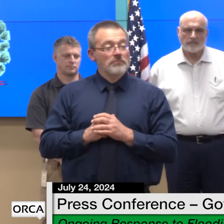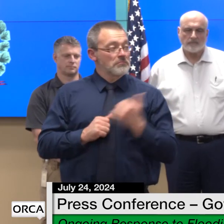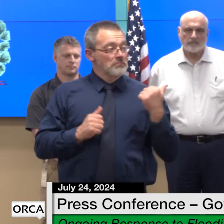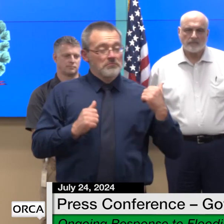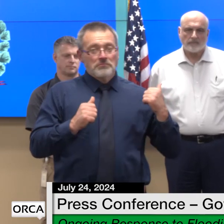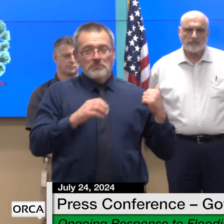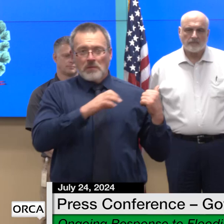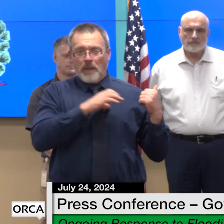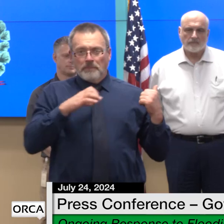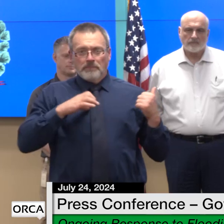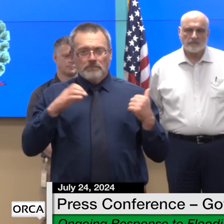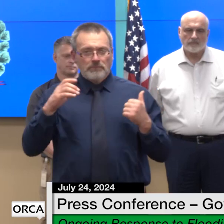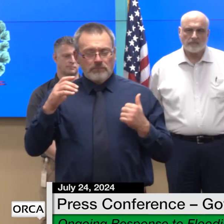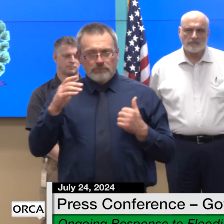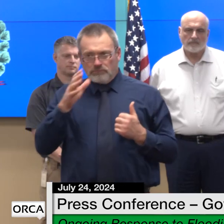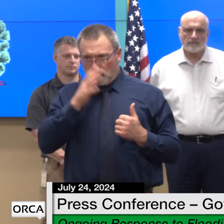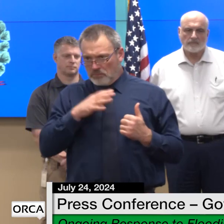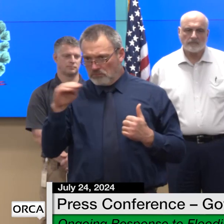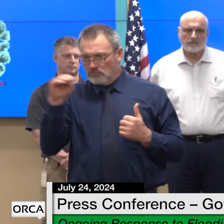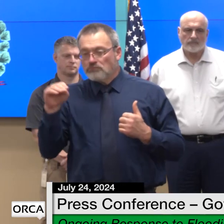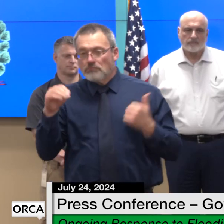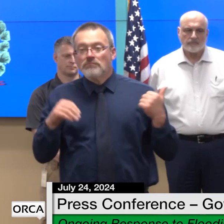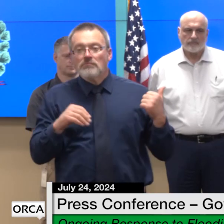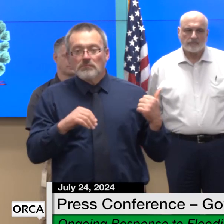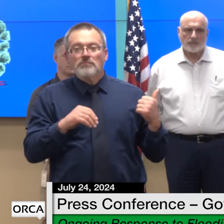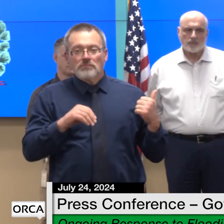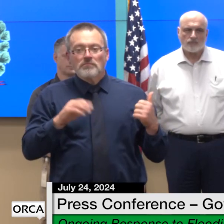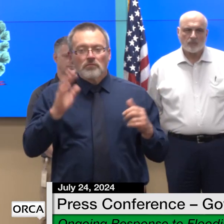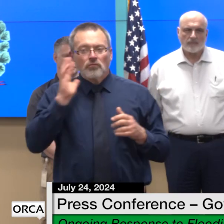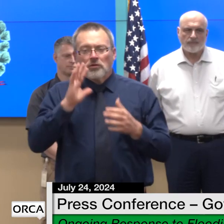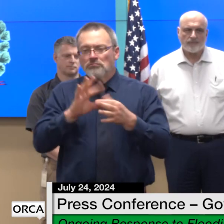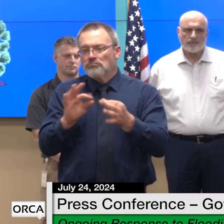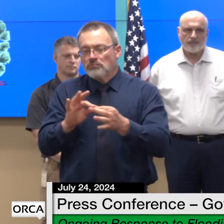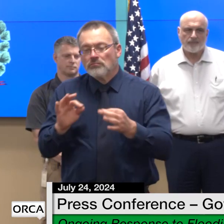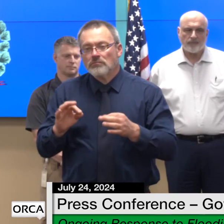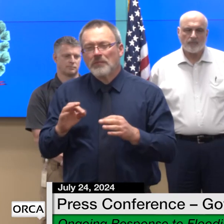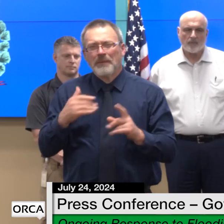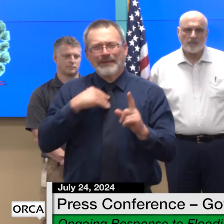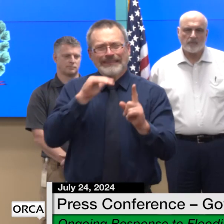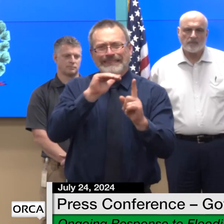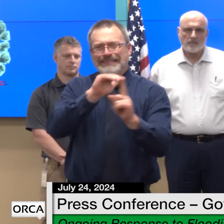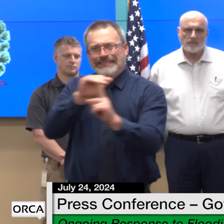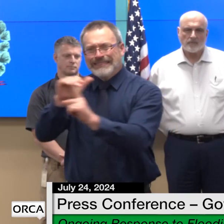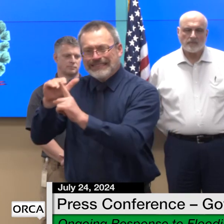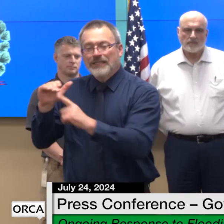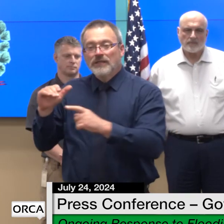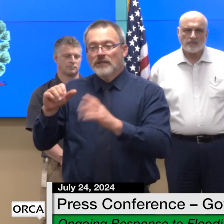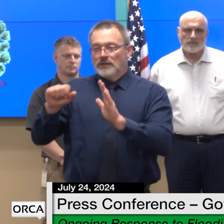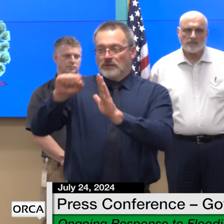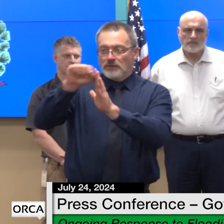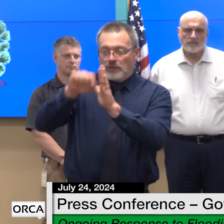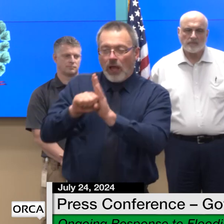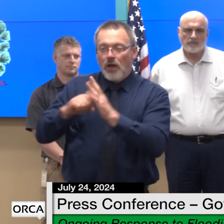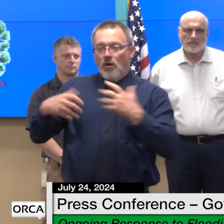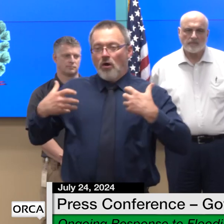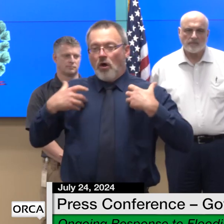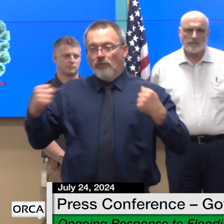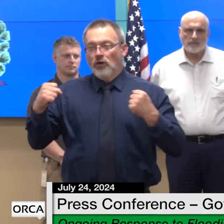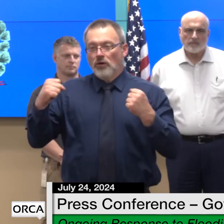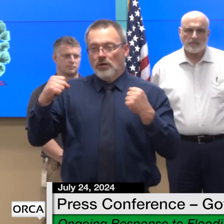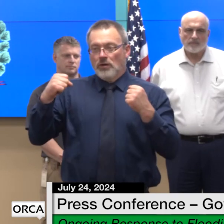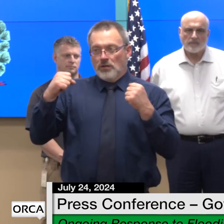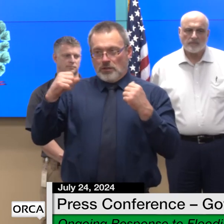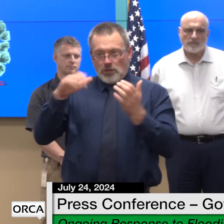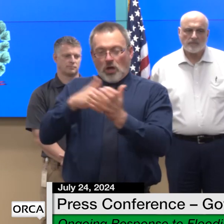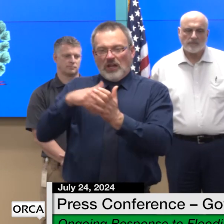minute, but it's important to remember these are state recovery centers, which we're putting in place while